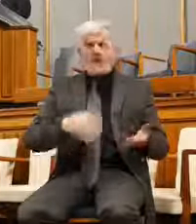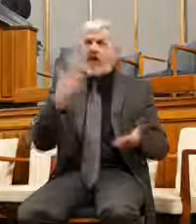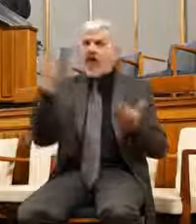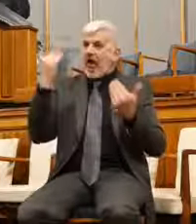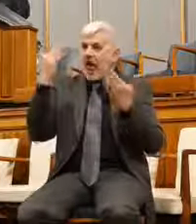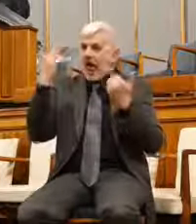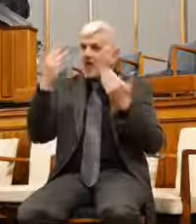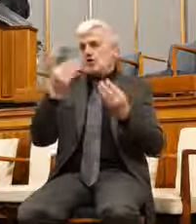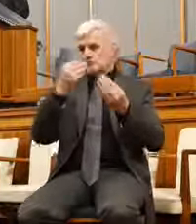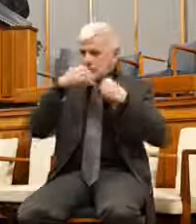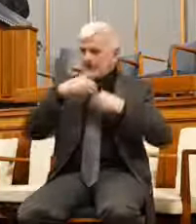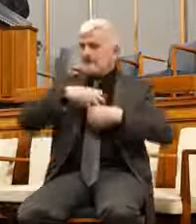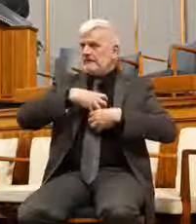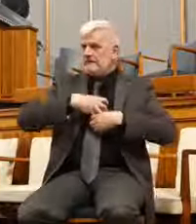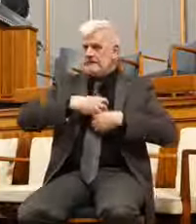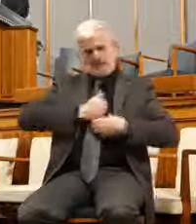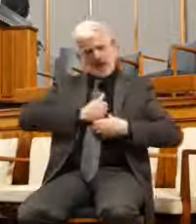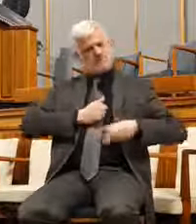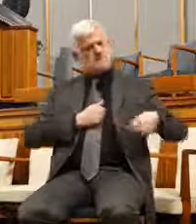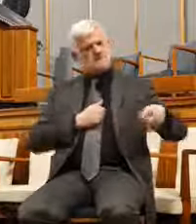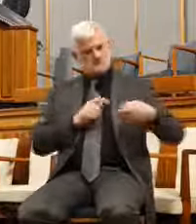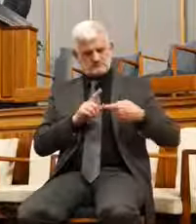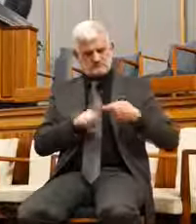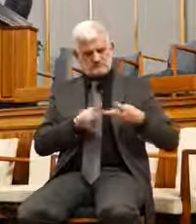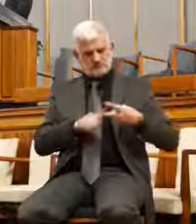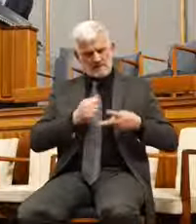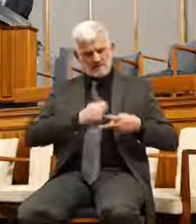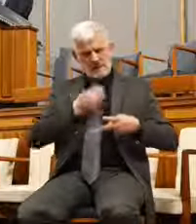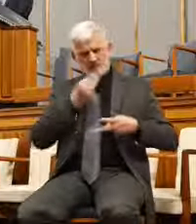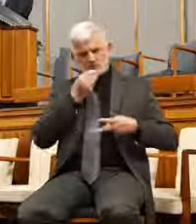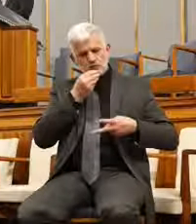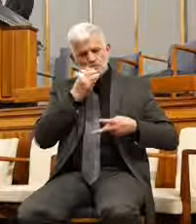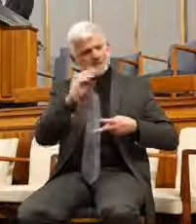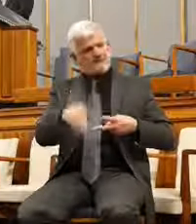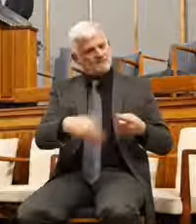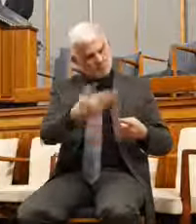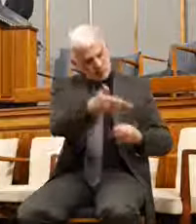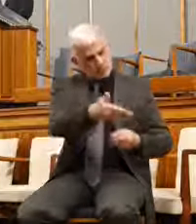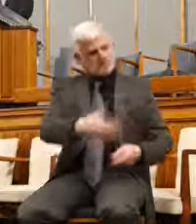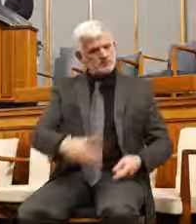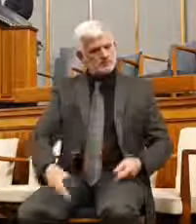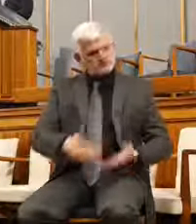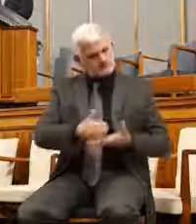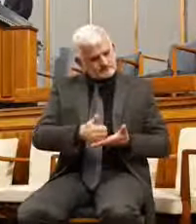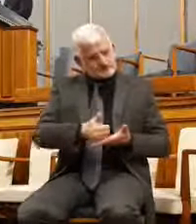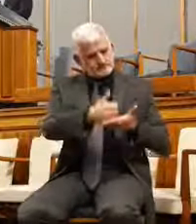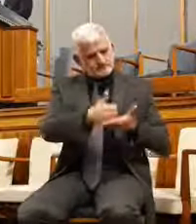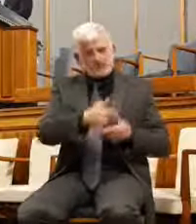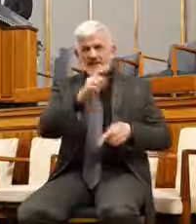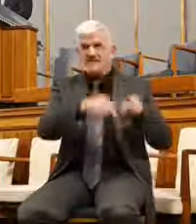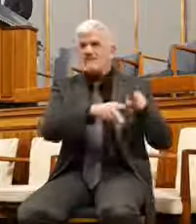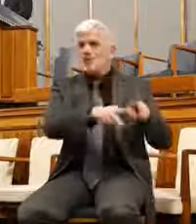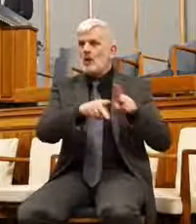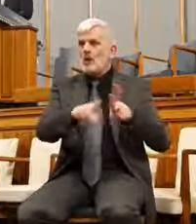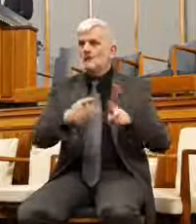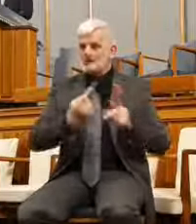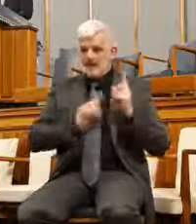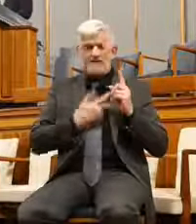eat my food. I sustain you in every conceivable way. I've watched over